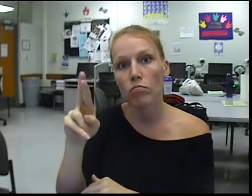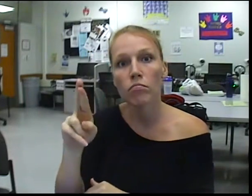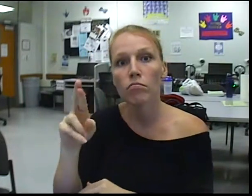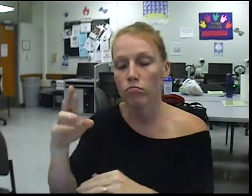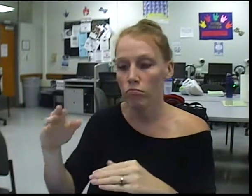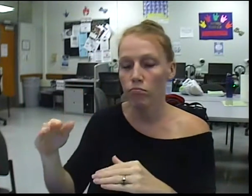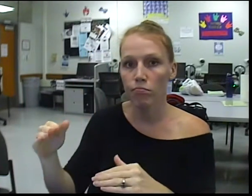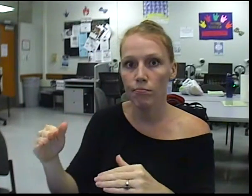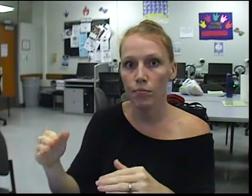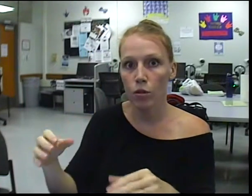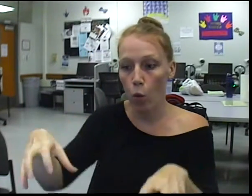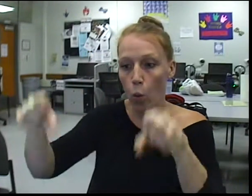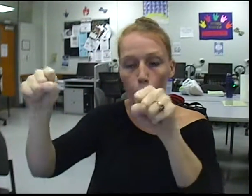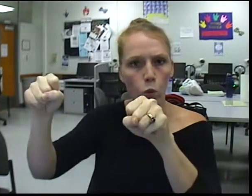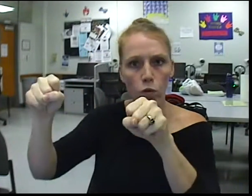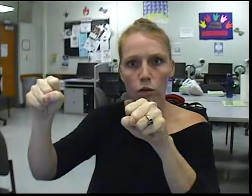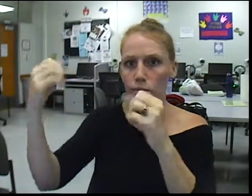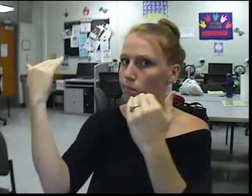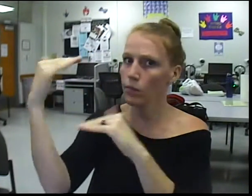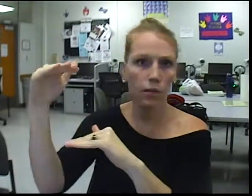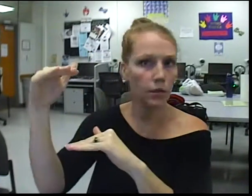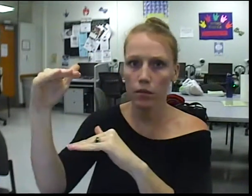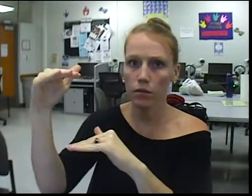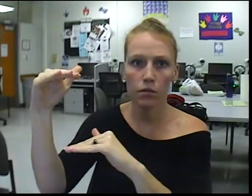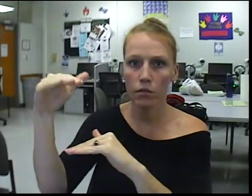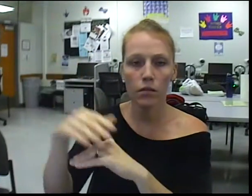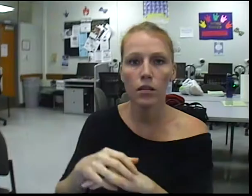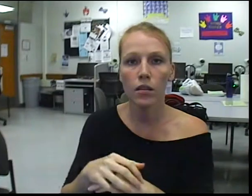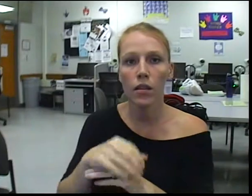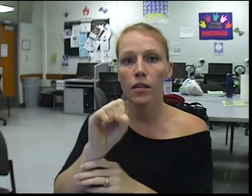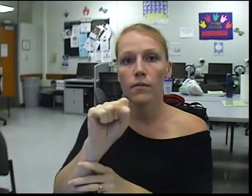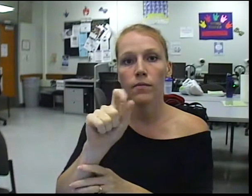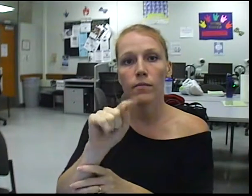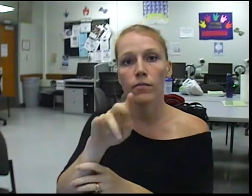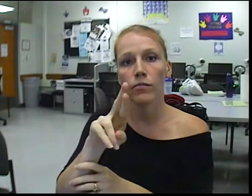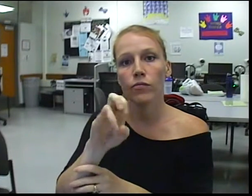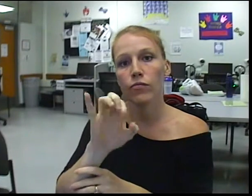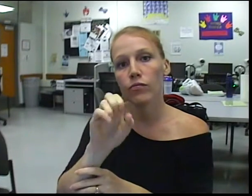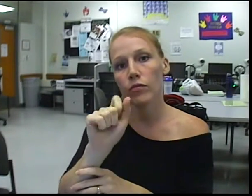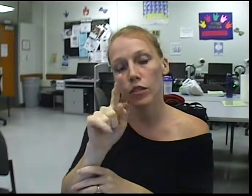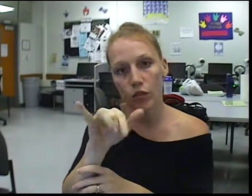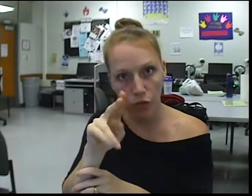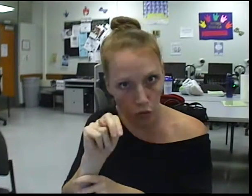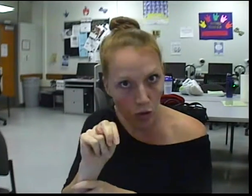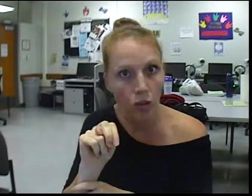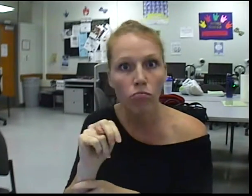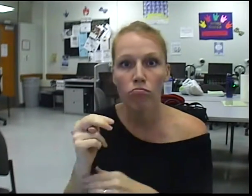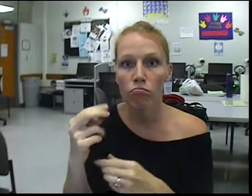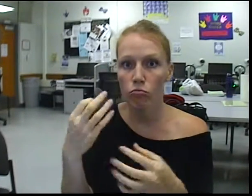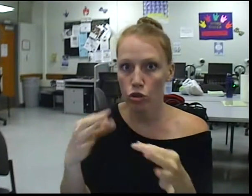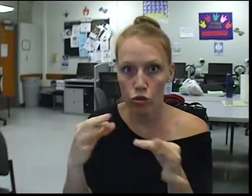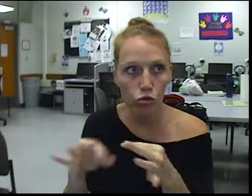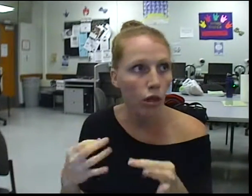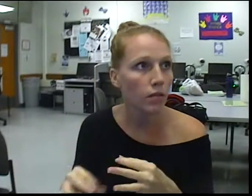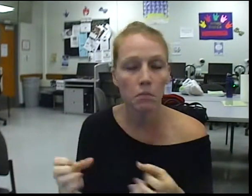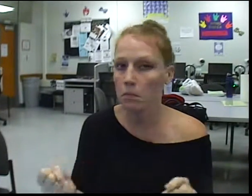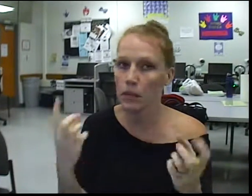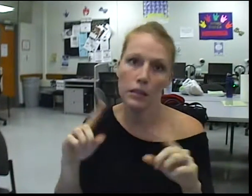This one, you can use saturated to describe a great deal of things. The one we're looking at is the atmosphere. The air in the